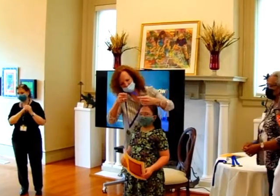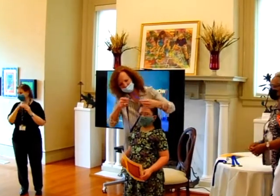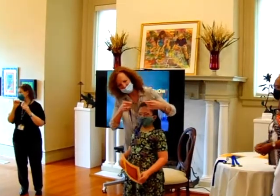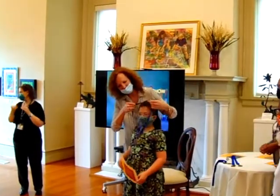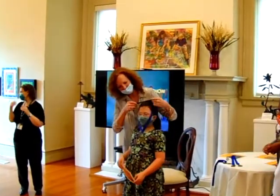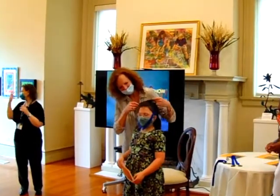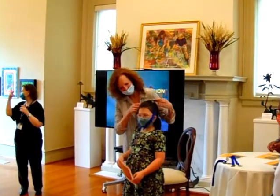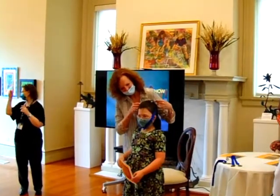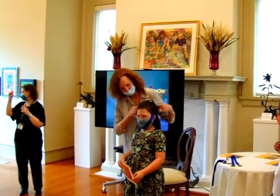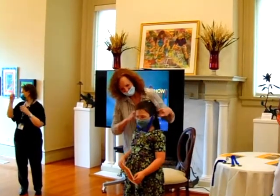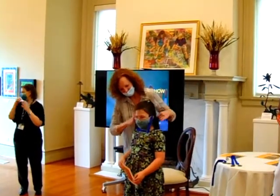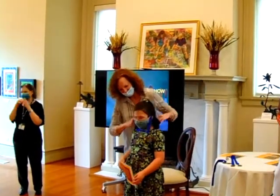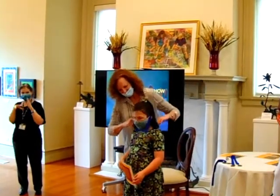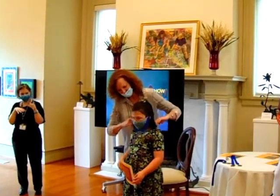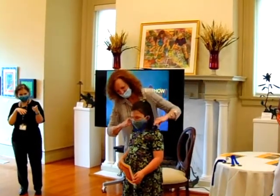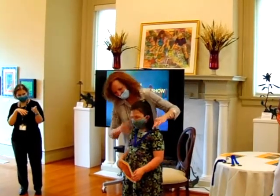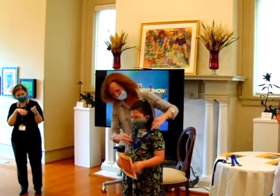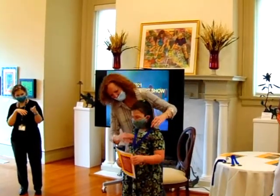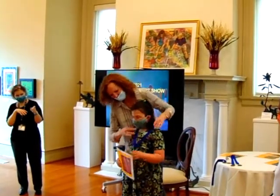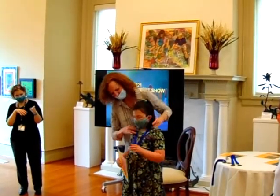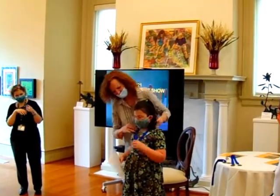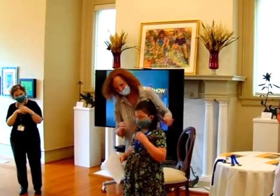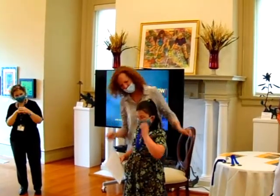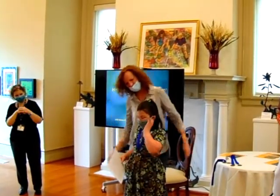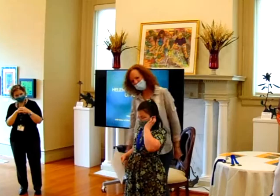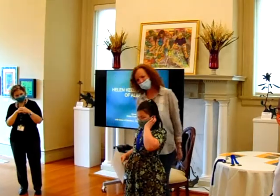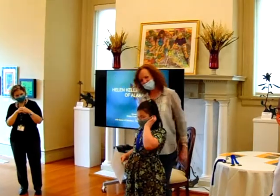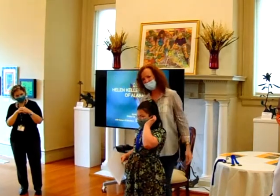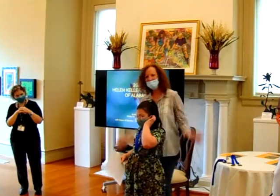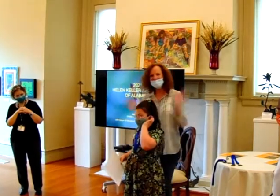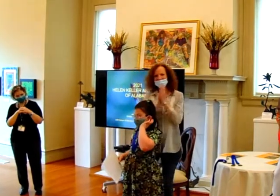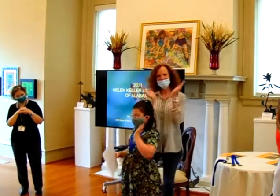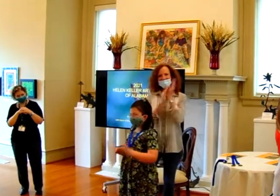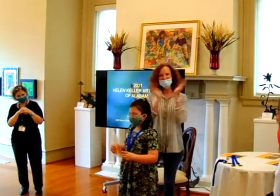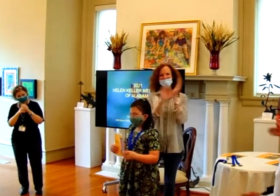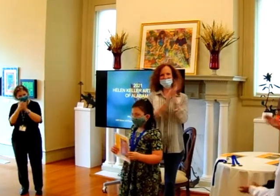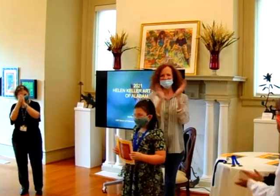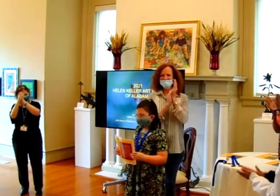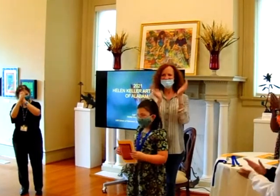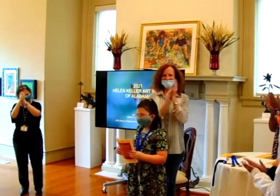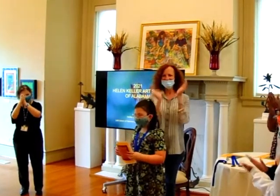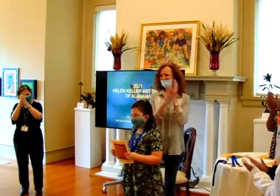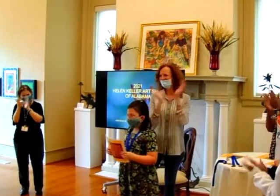medal on? Okay. Here we go. Congratulations.